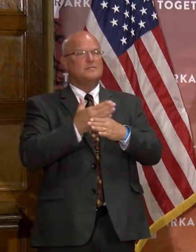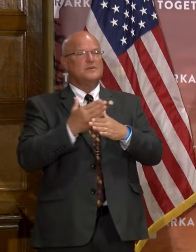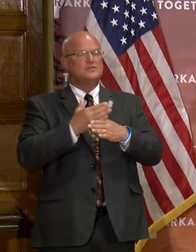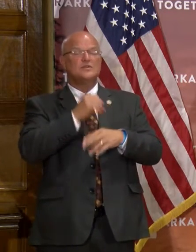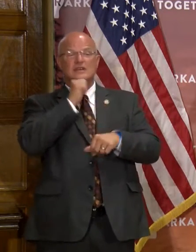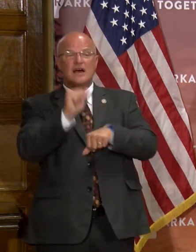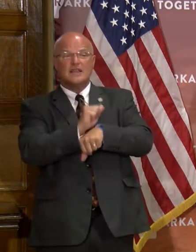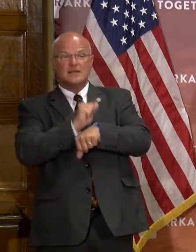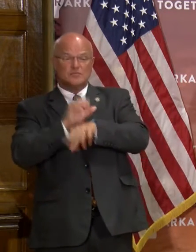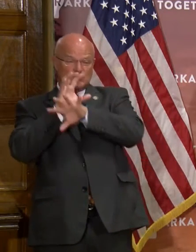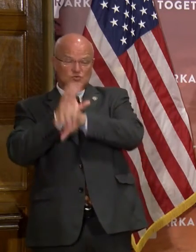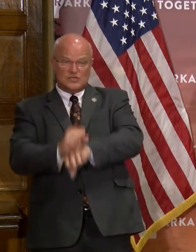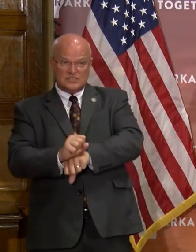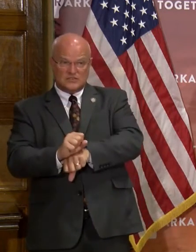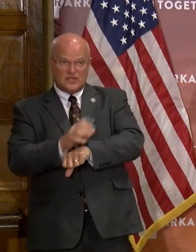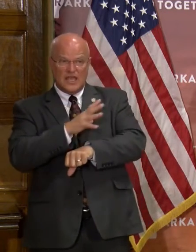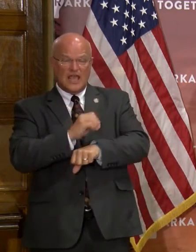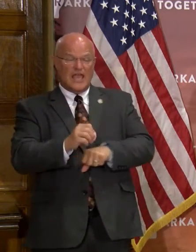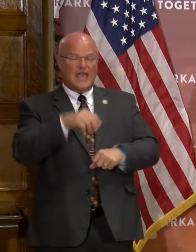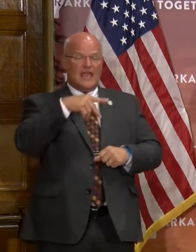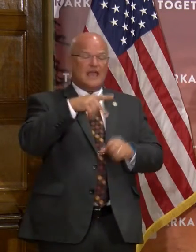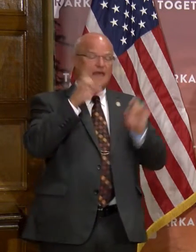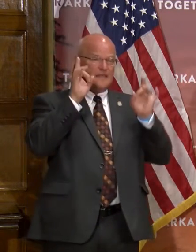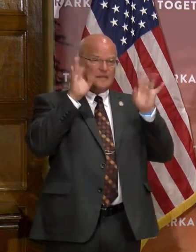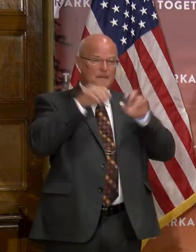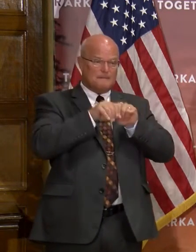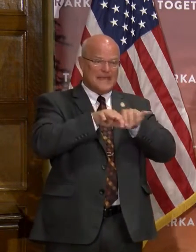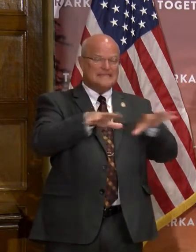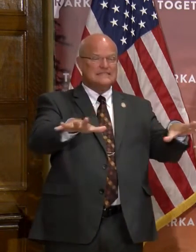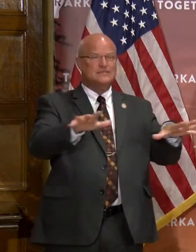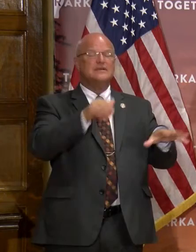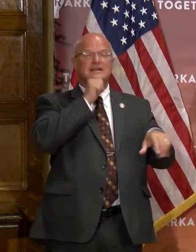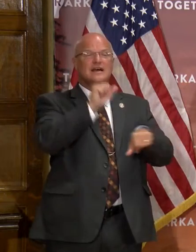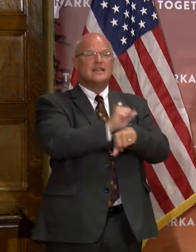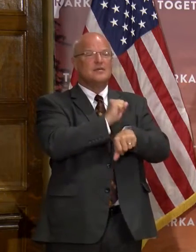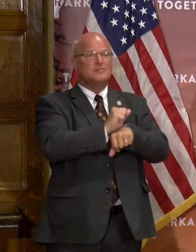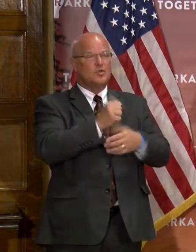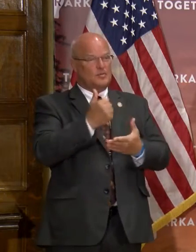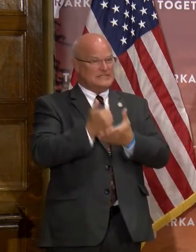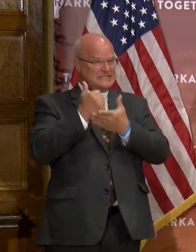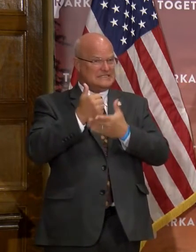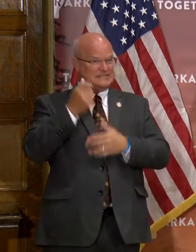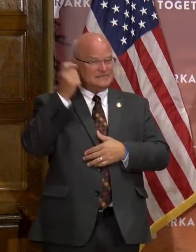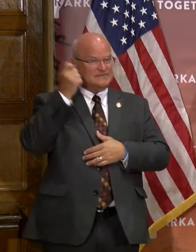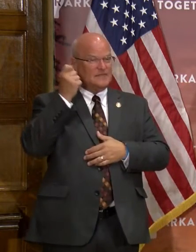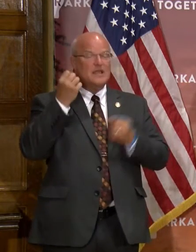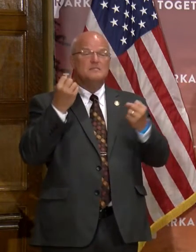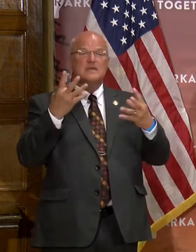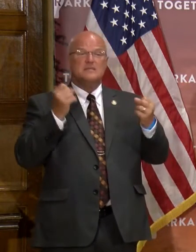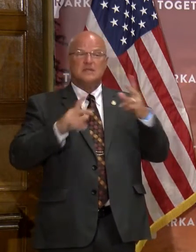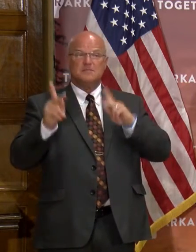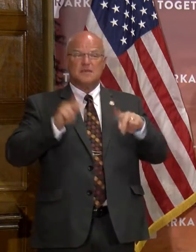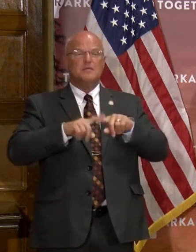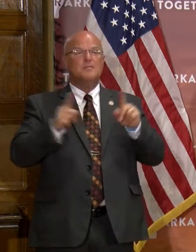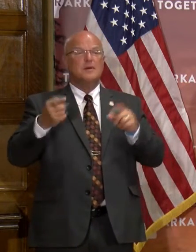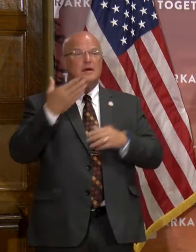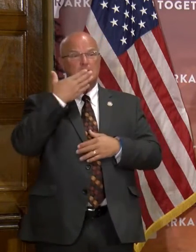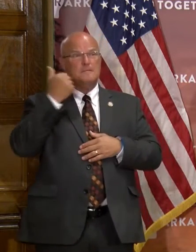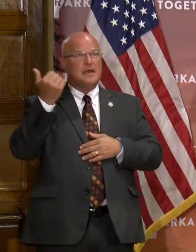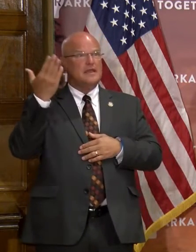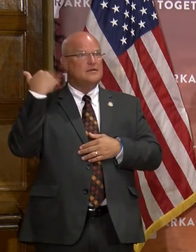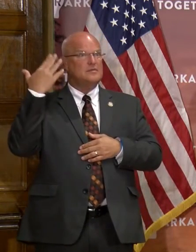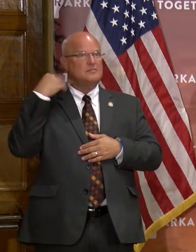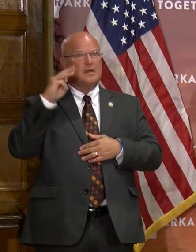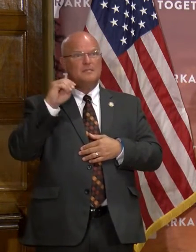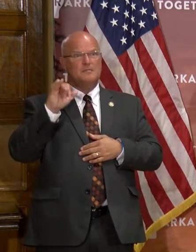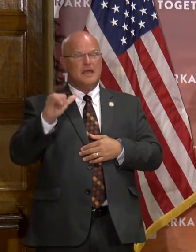the traditional unemployment assistance and the pandemic unemployment assistance. That's still a lot of Arkansans, but it's certainly a lot better than we were, say, back